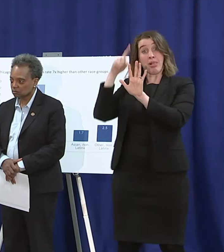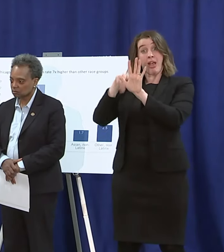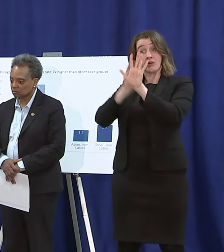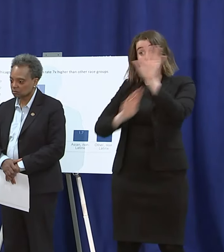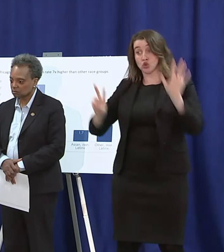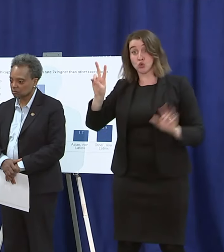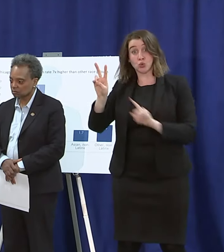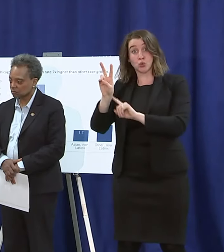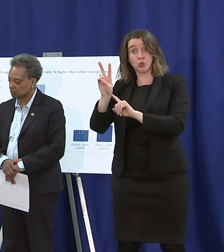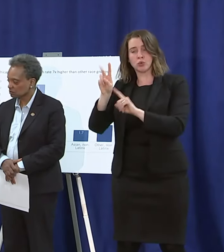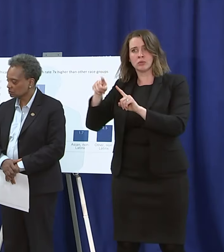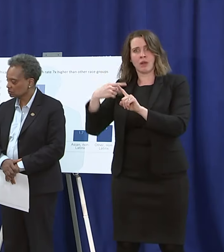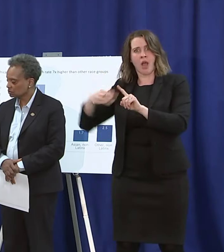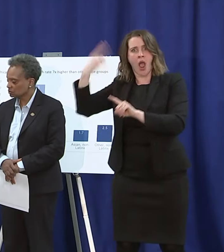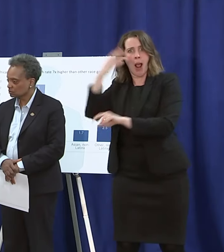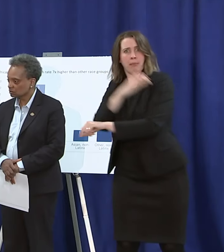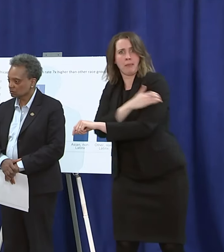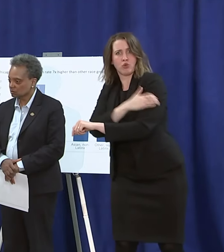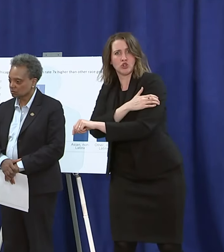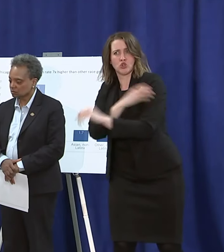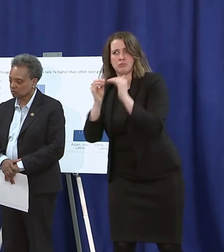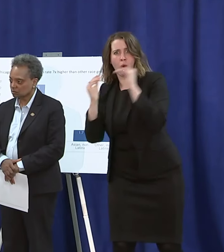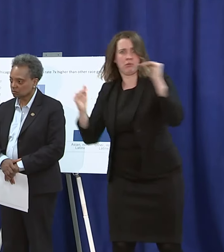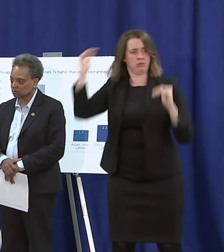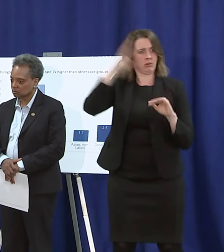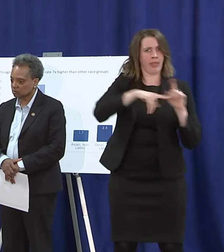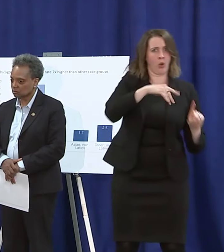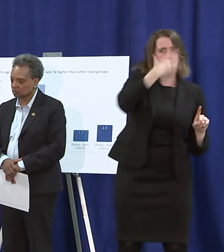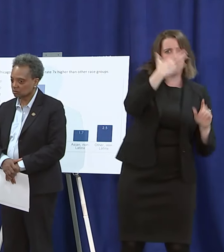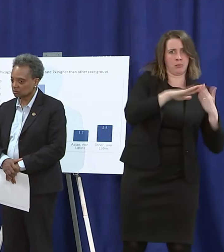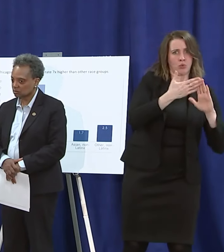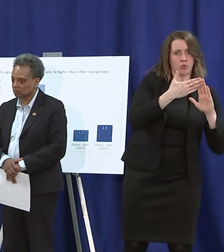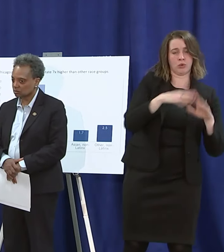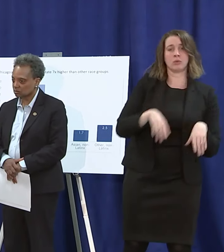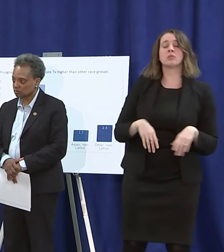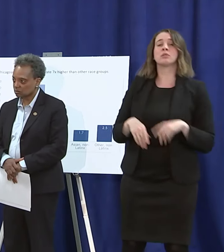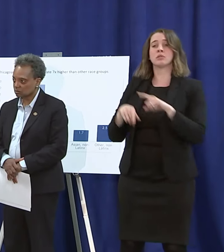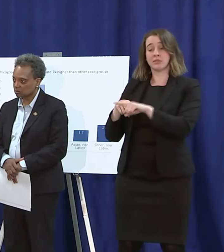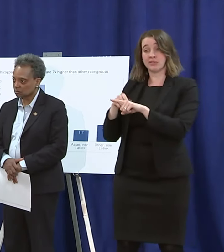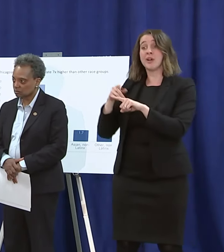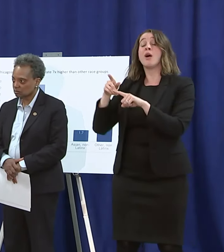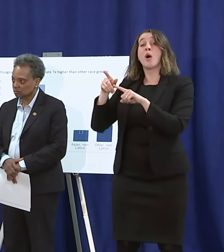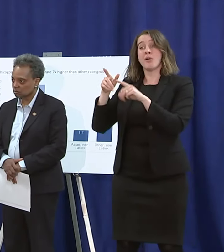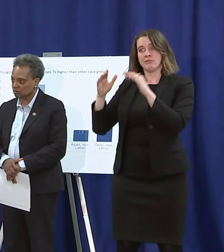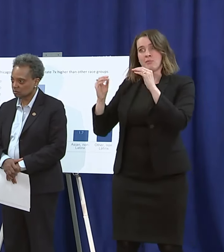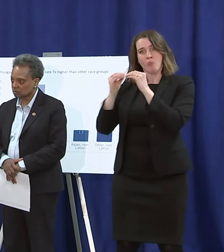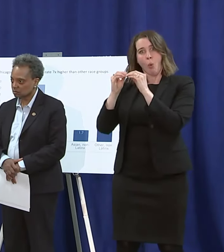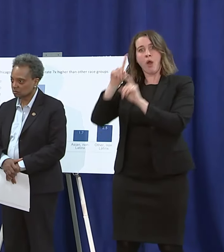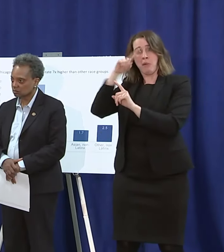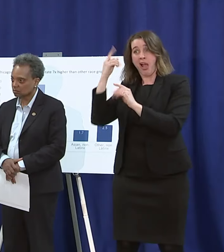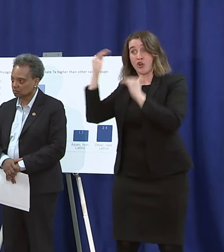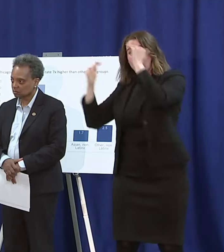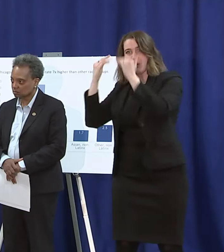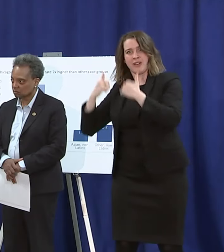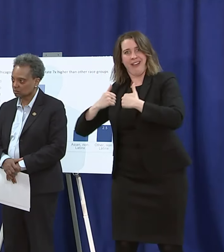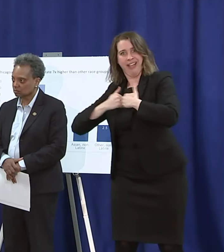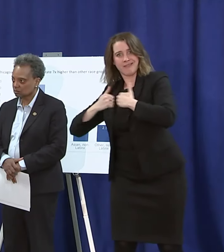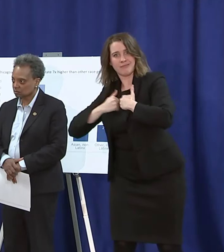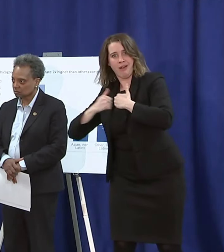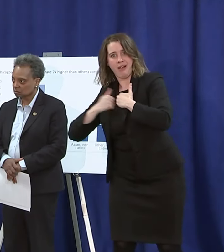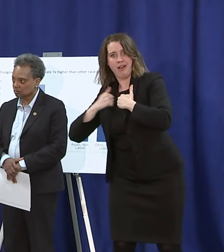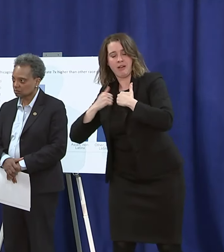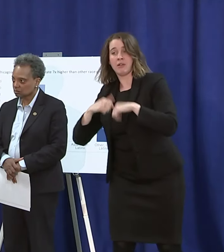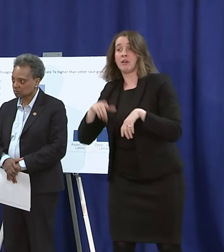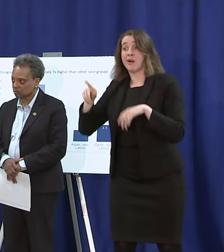rate 25% higher than whites. Almost twice as many black adults live with asthma as compared to whites, and almost twice as many black